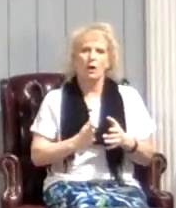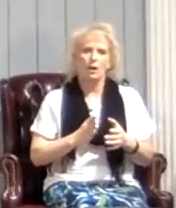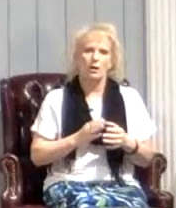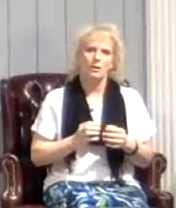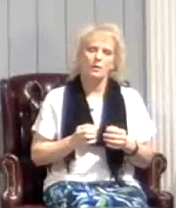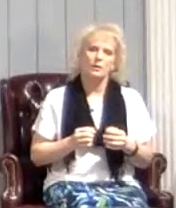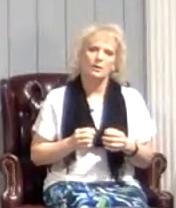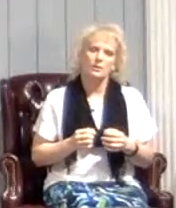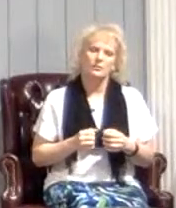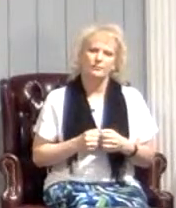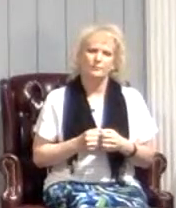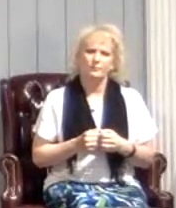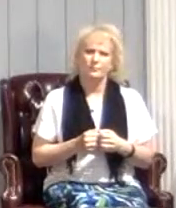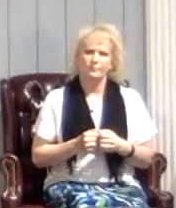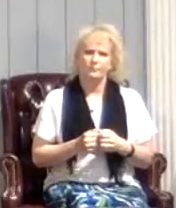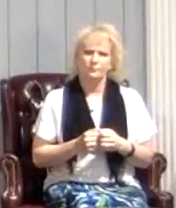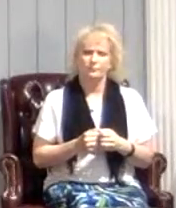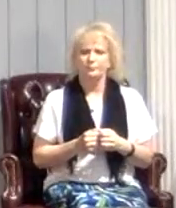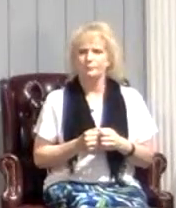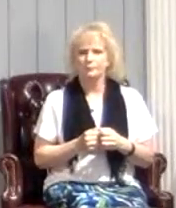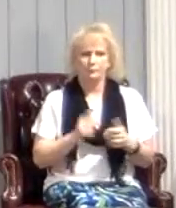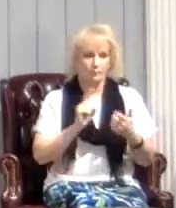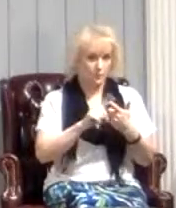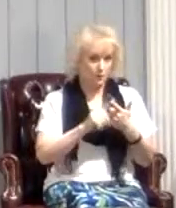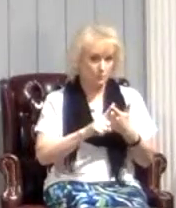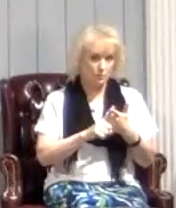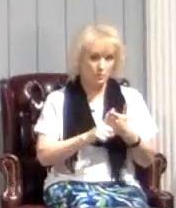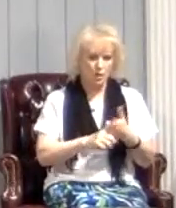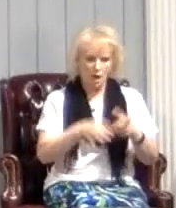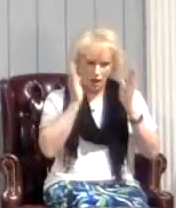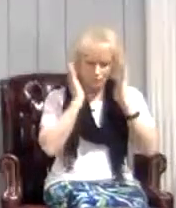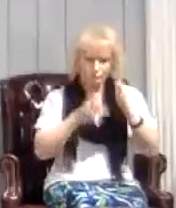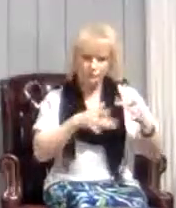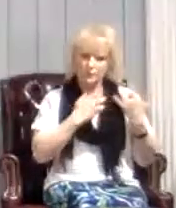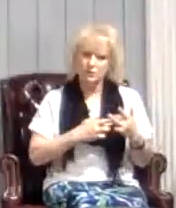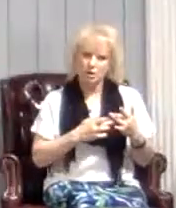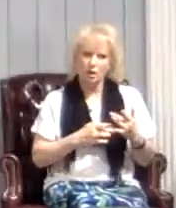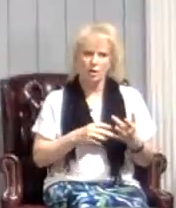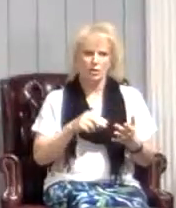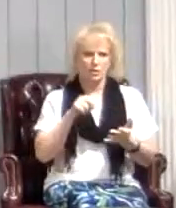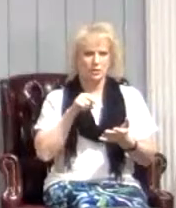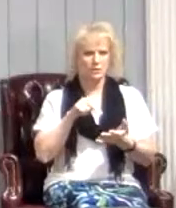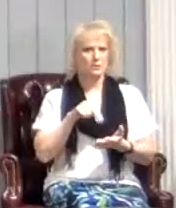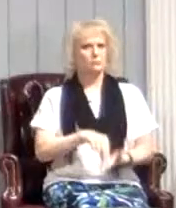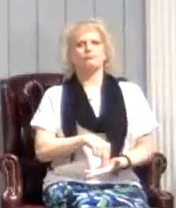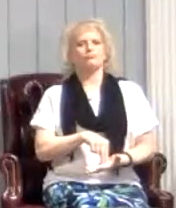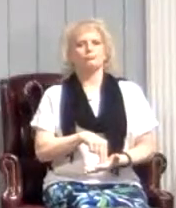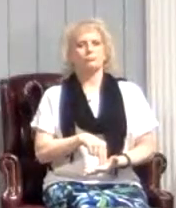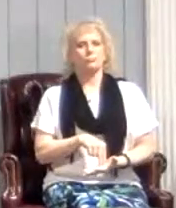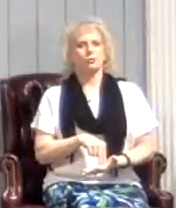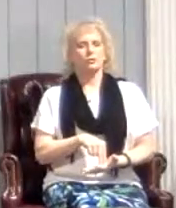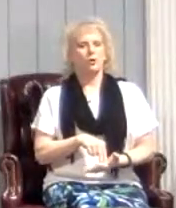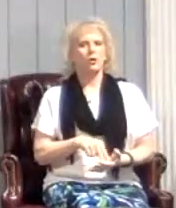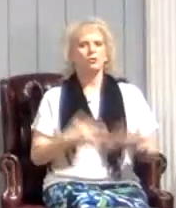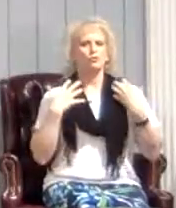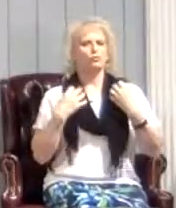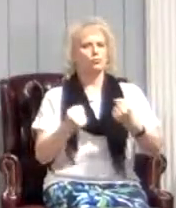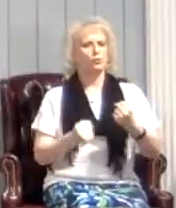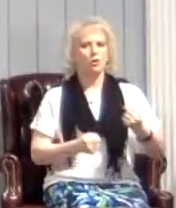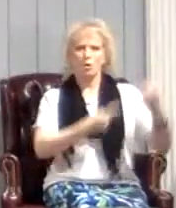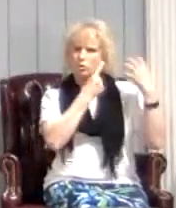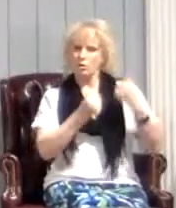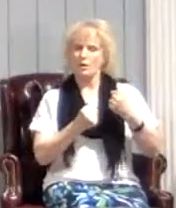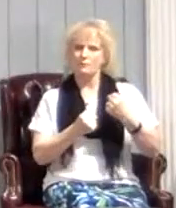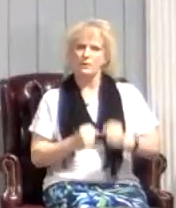concerning the fixed heart. Number two, a fixed heart stands tall so that it's strong and it's confident. Go to